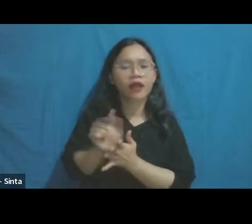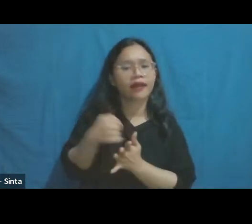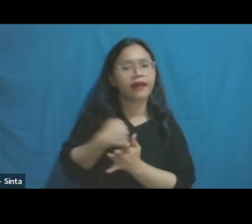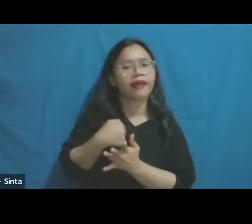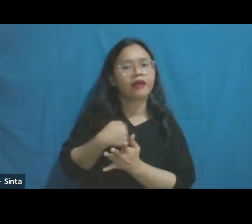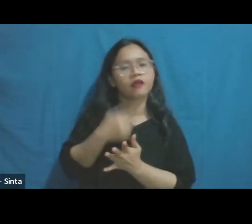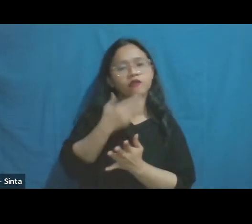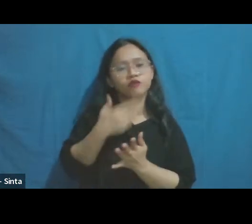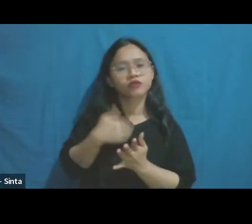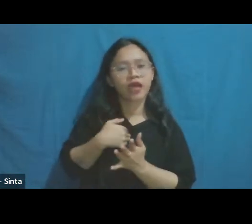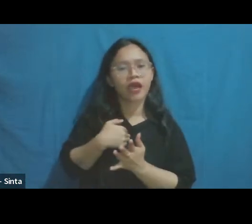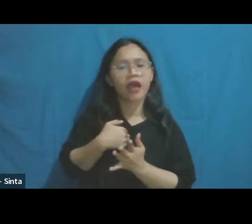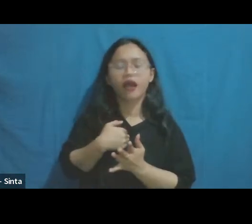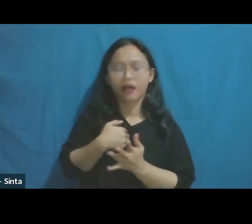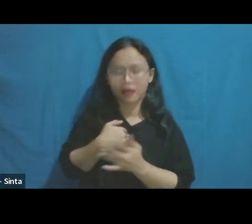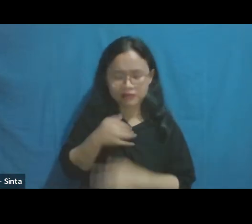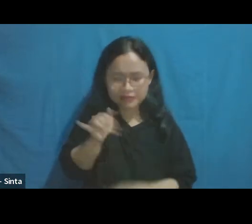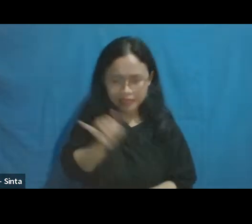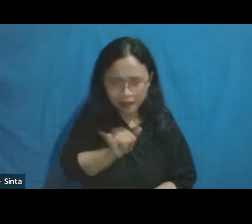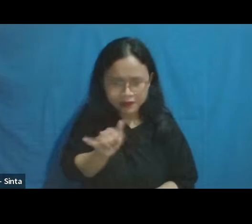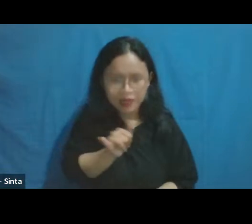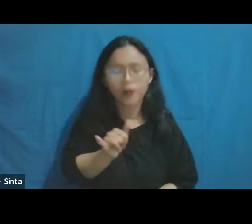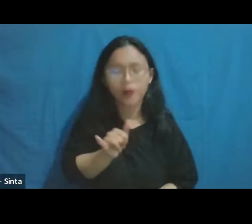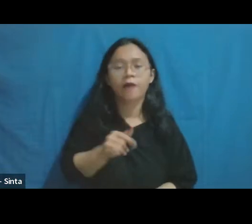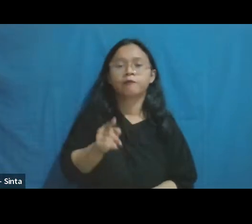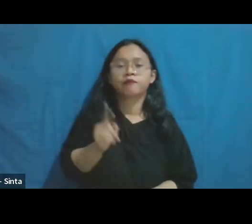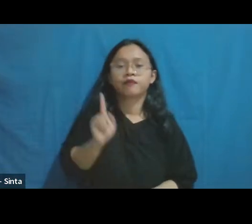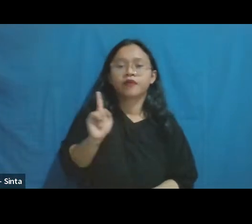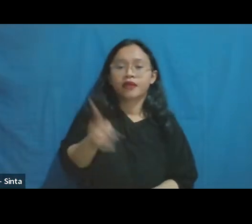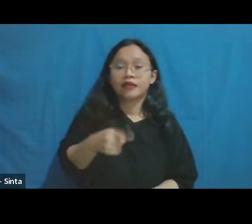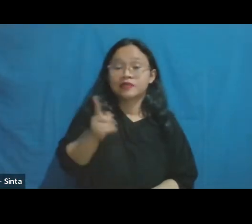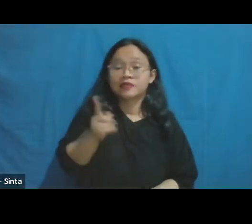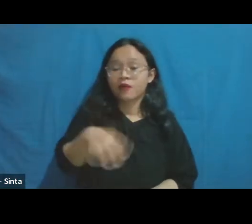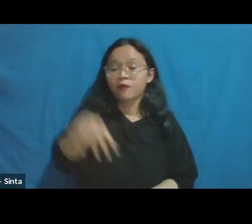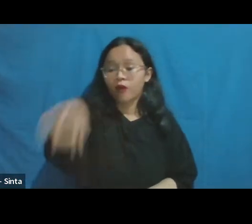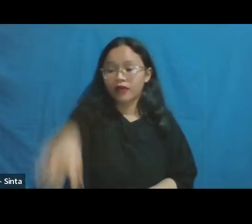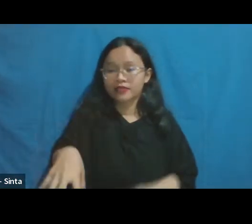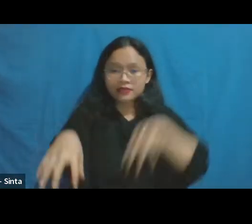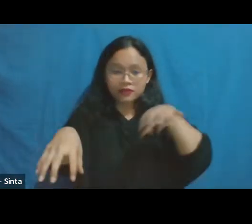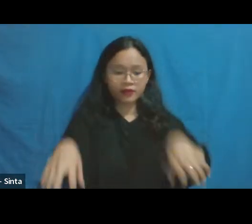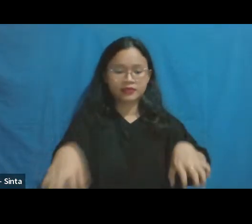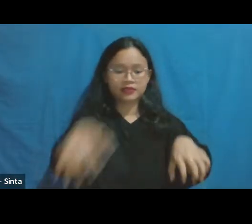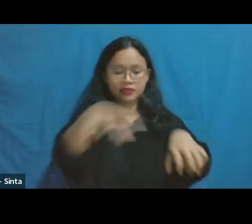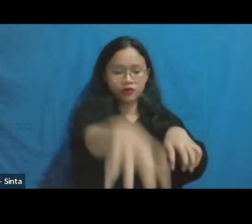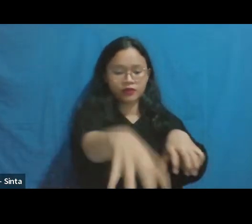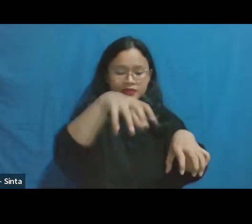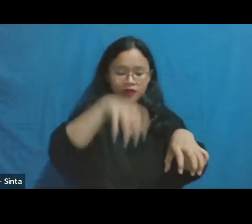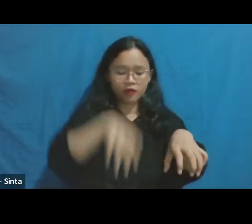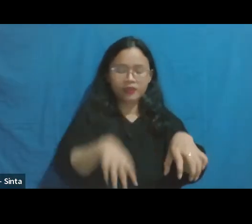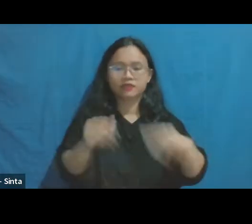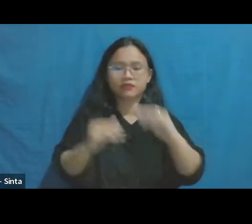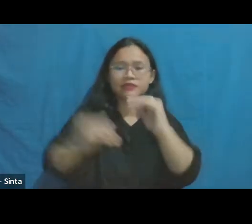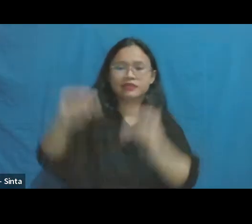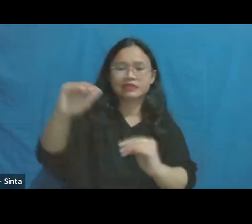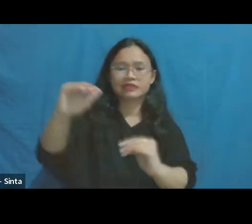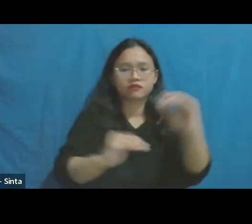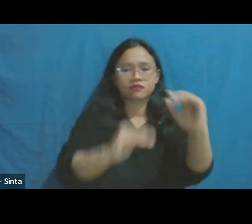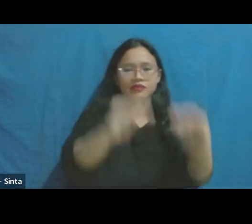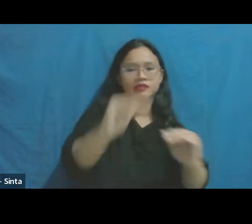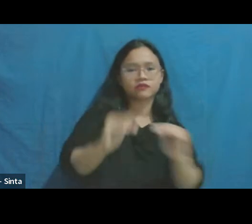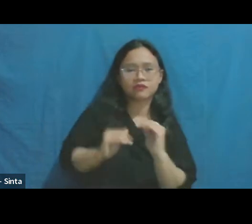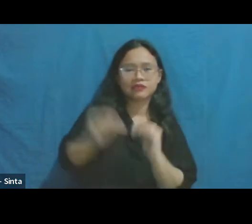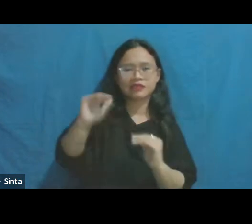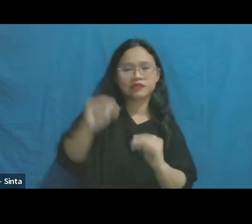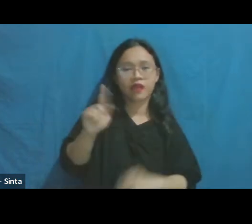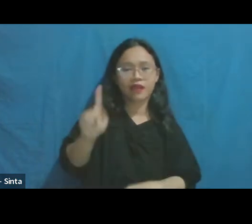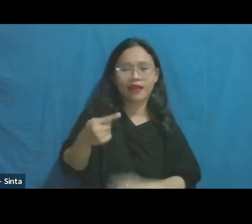the coastal region and the highland region, there's a gap in everything.